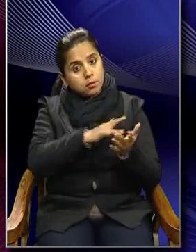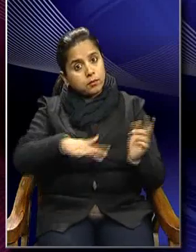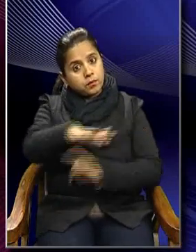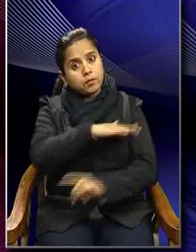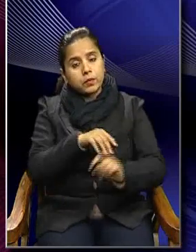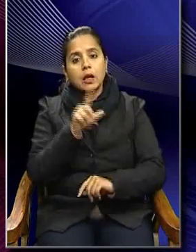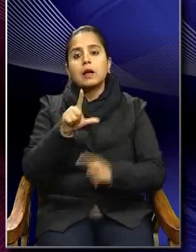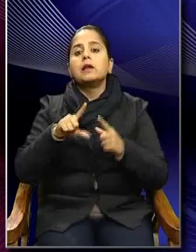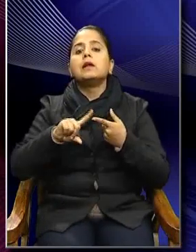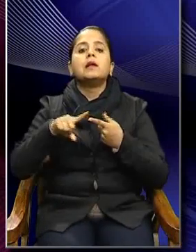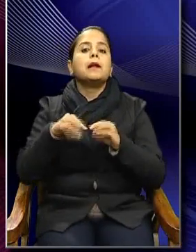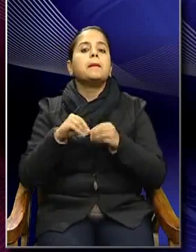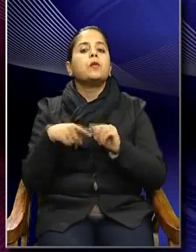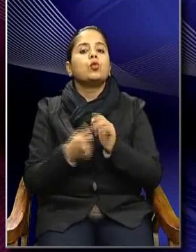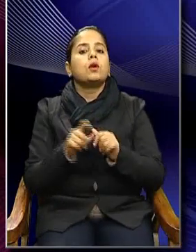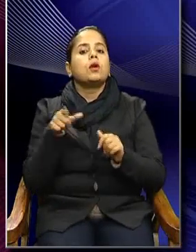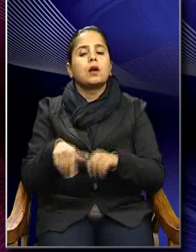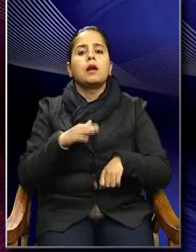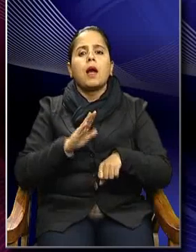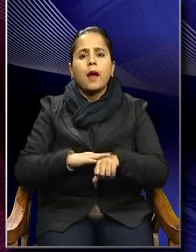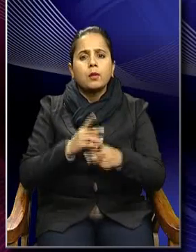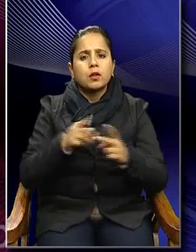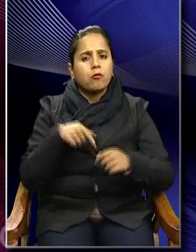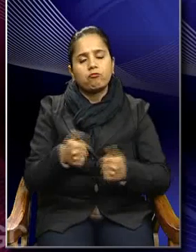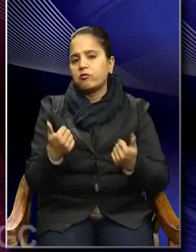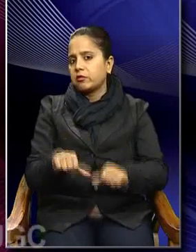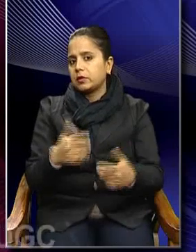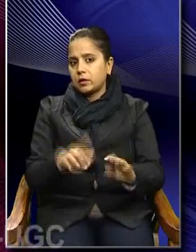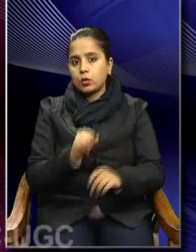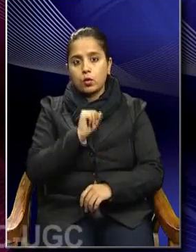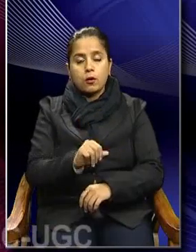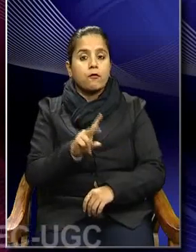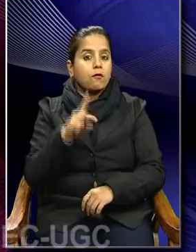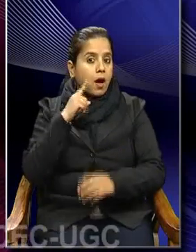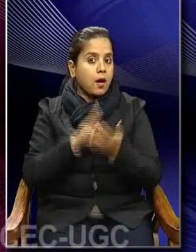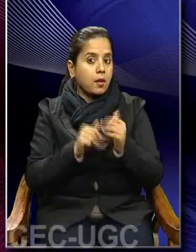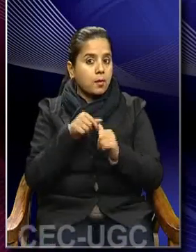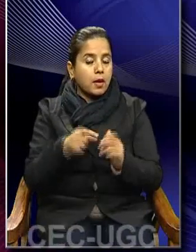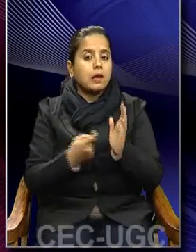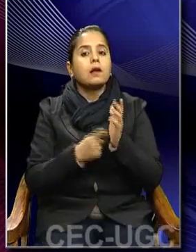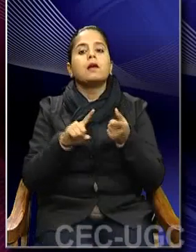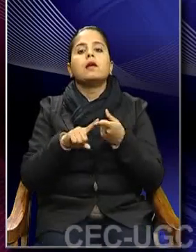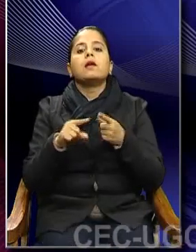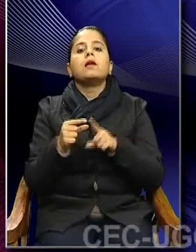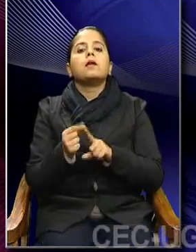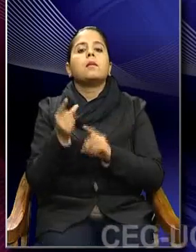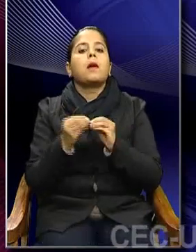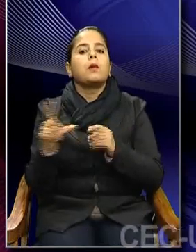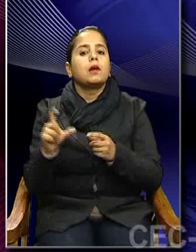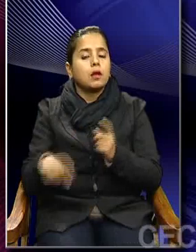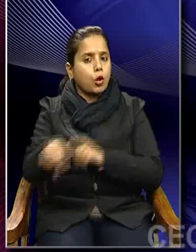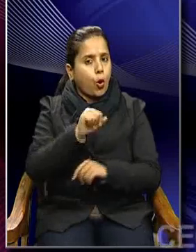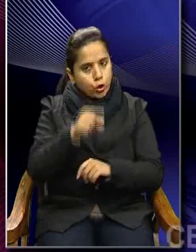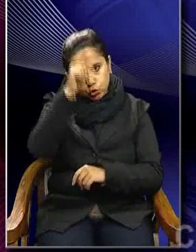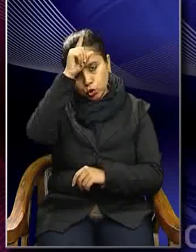liberal experiment somewhat failed. So the Weimar Republic that was created in